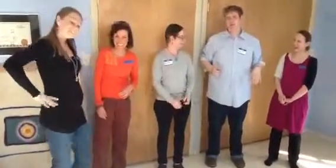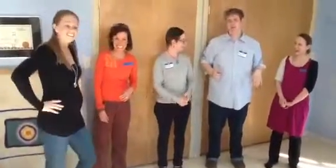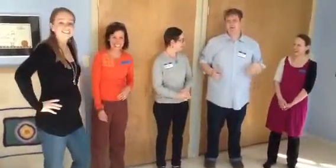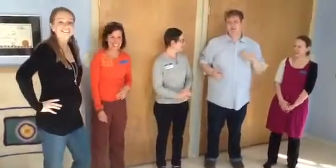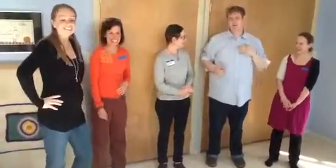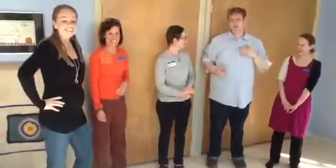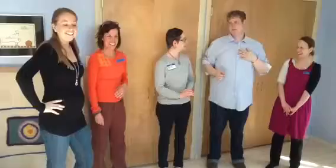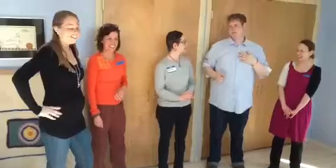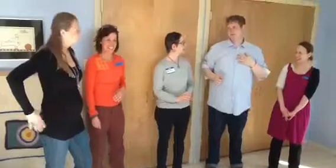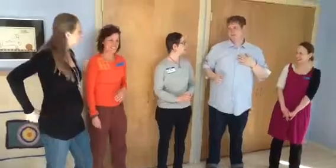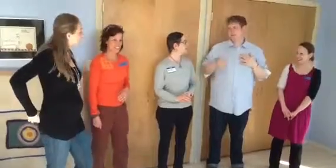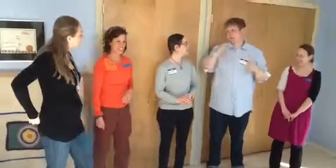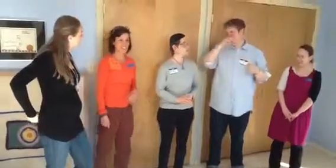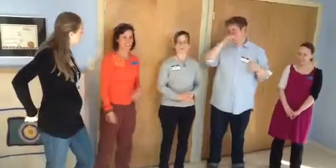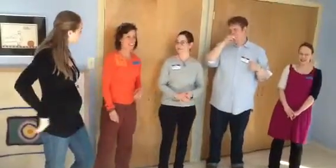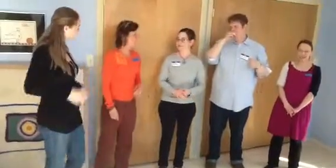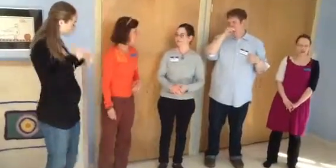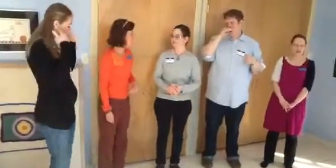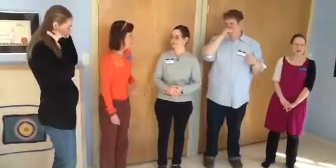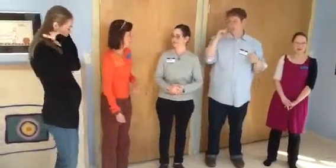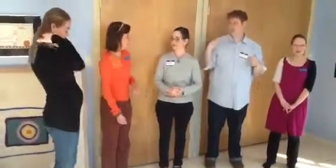first, Carrie, are you next?